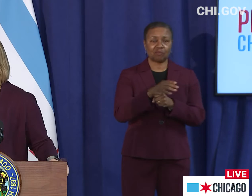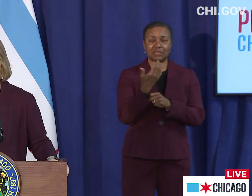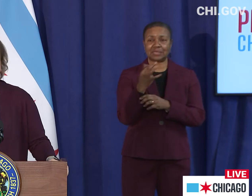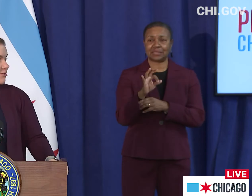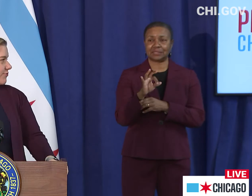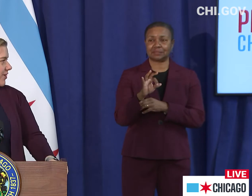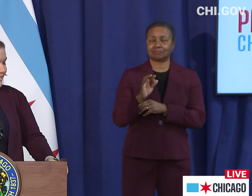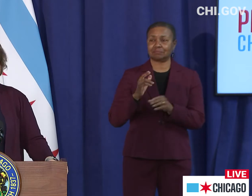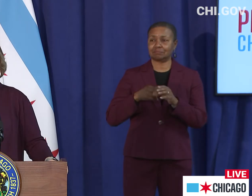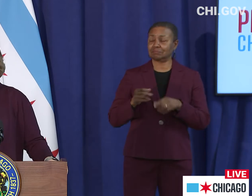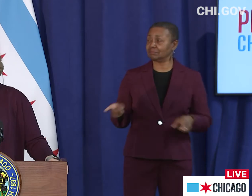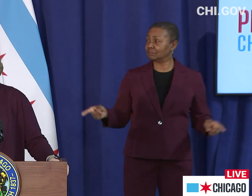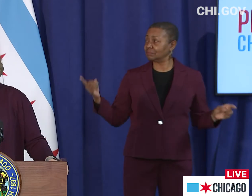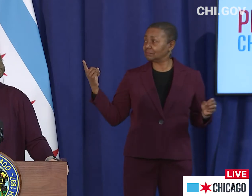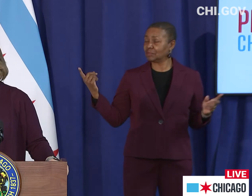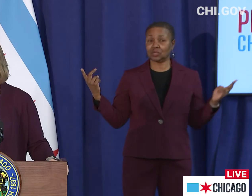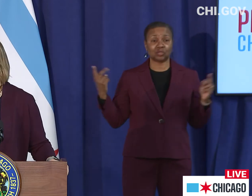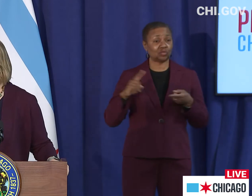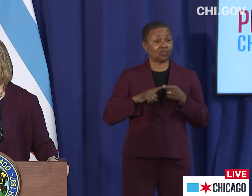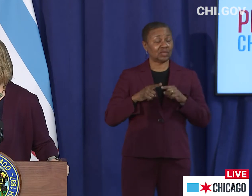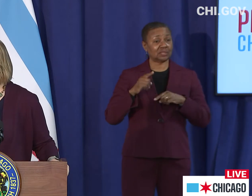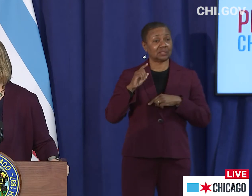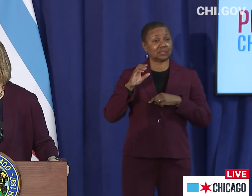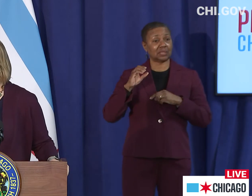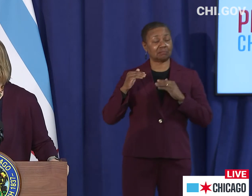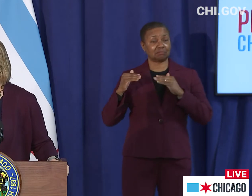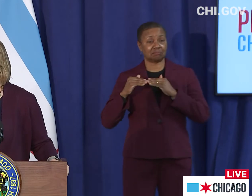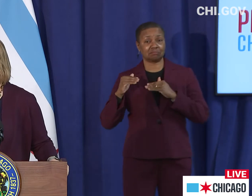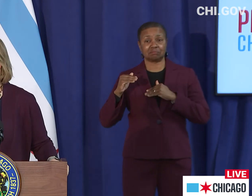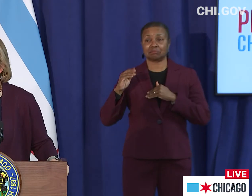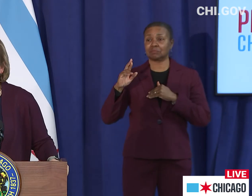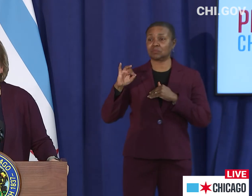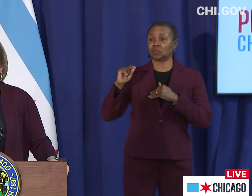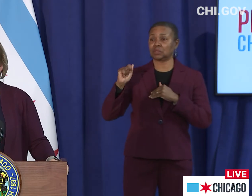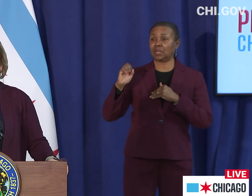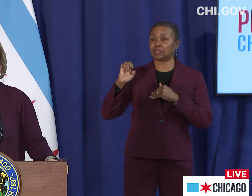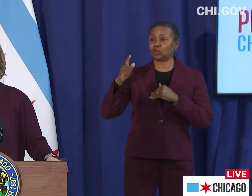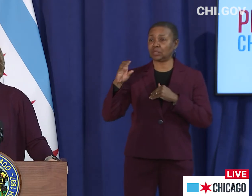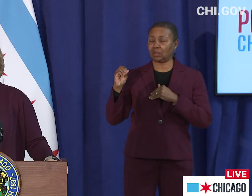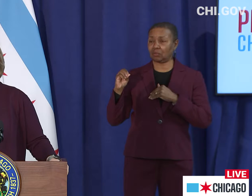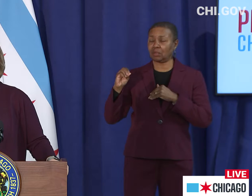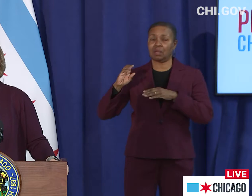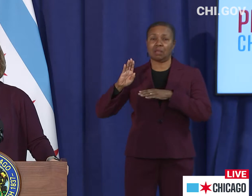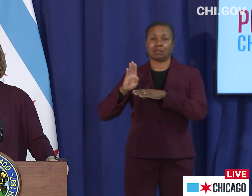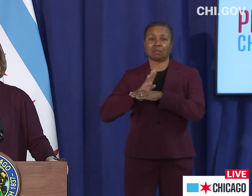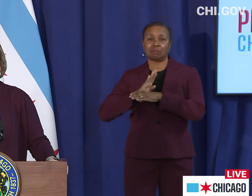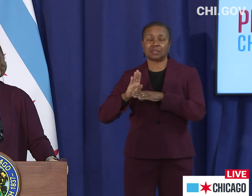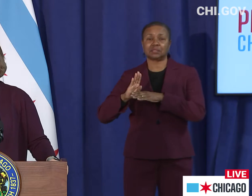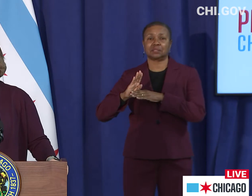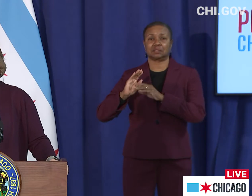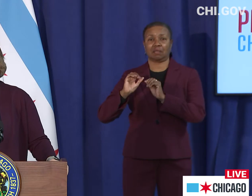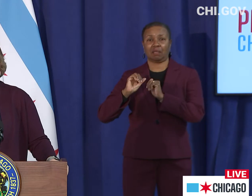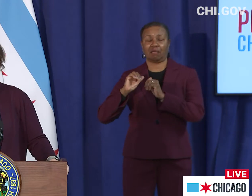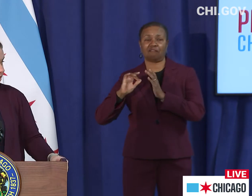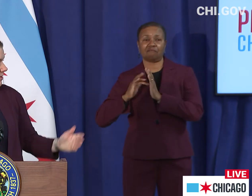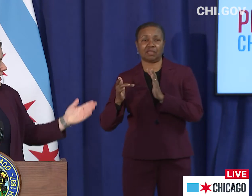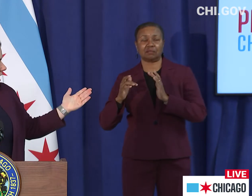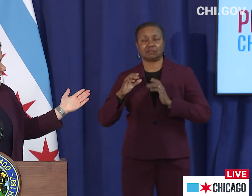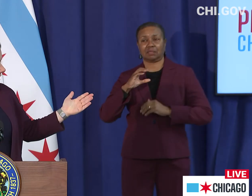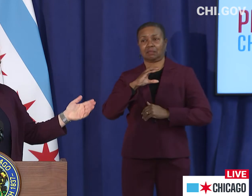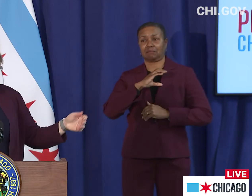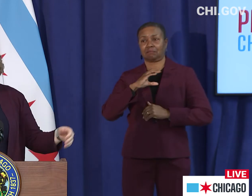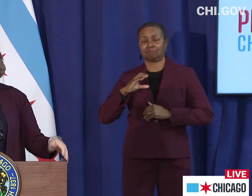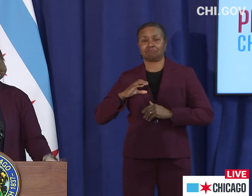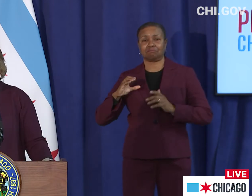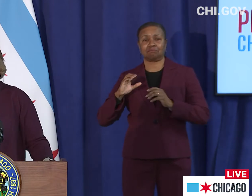joined today by two friends and colleagues, Rosa Escareno, the Commissioner at Business Affairs and Consumer Protection for the City of Chicago,